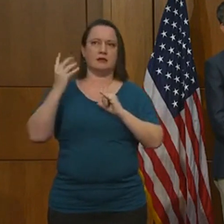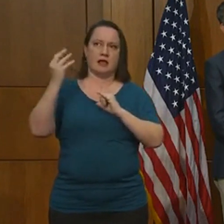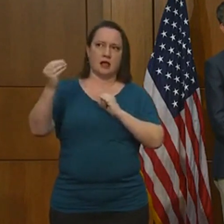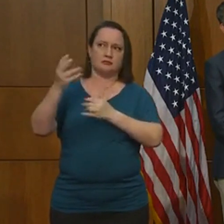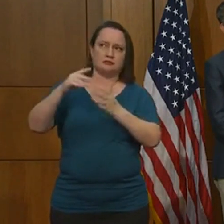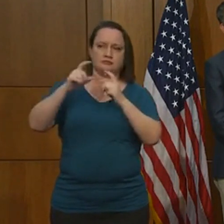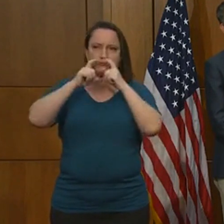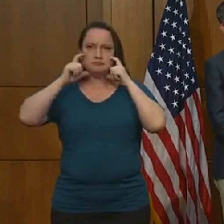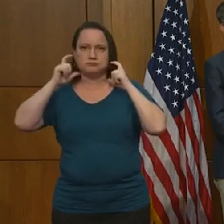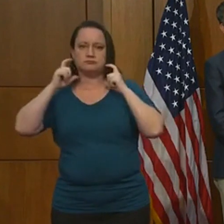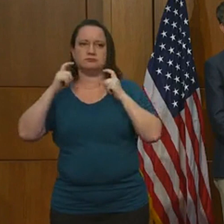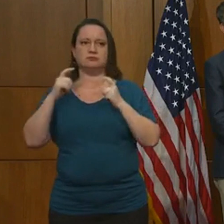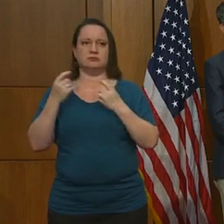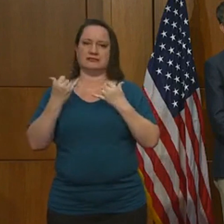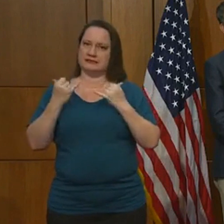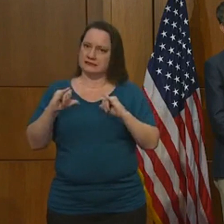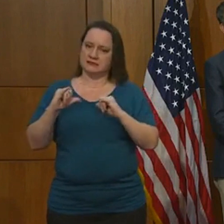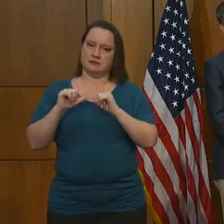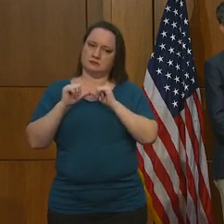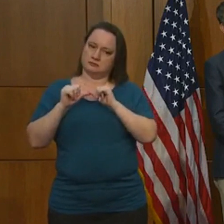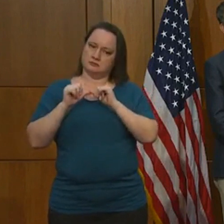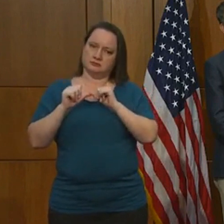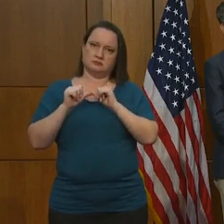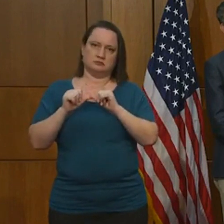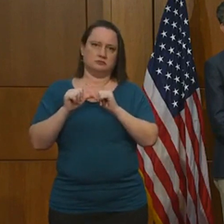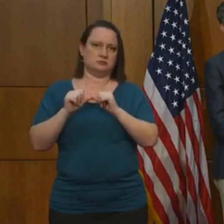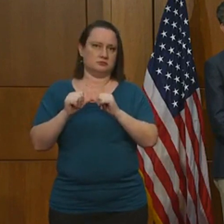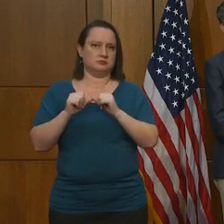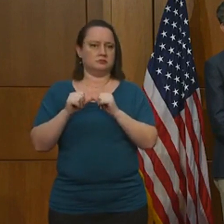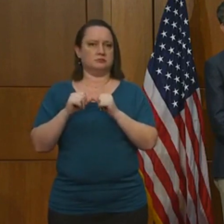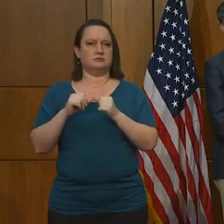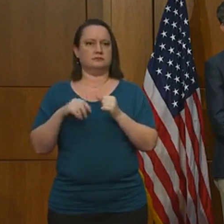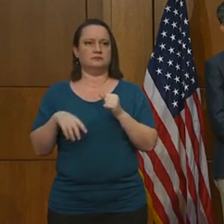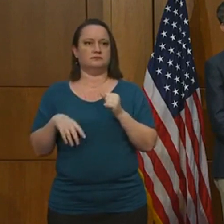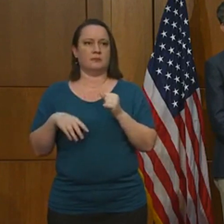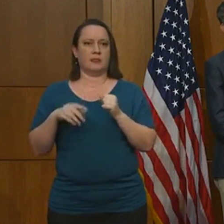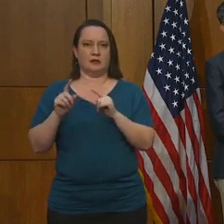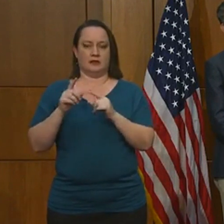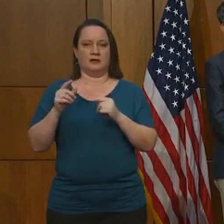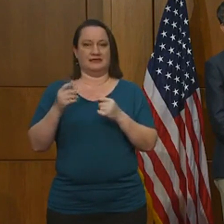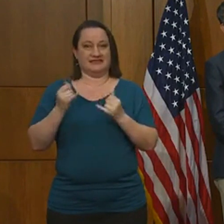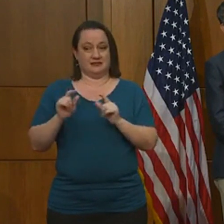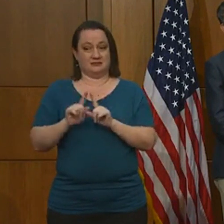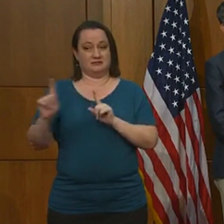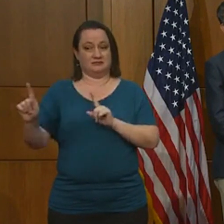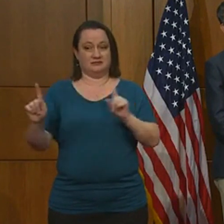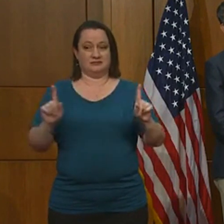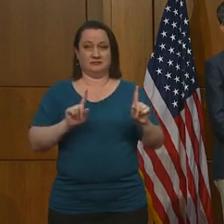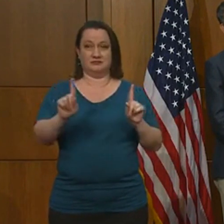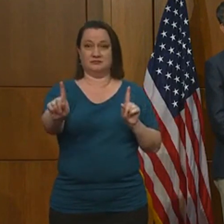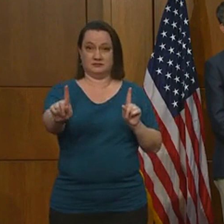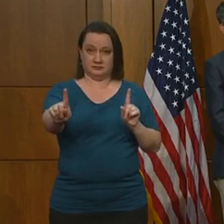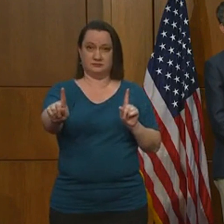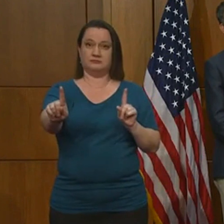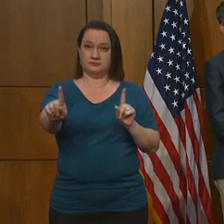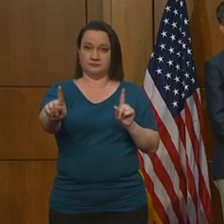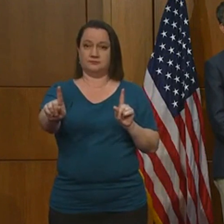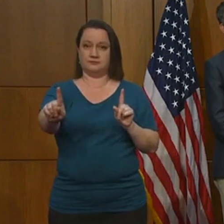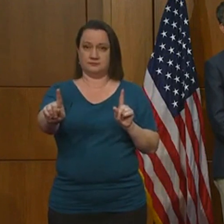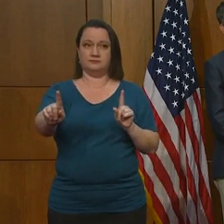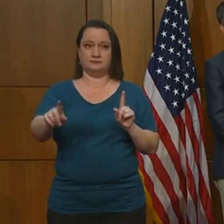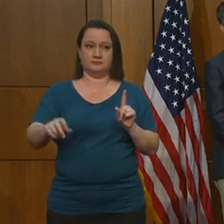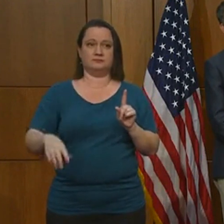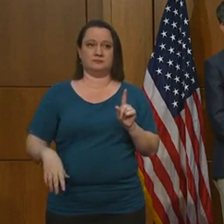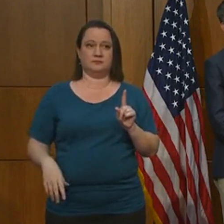public and I can't be socially distant, and practicing social distancing in other